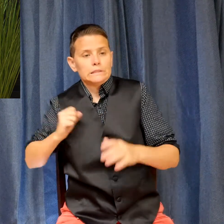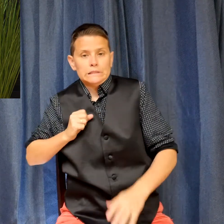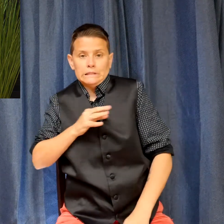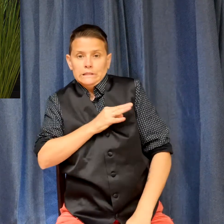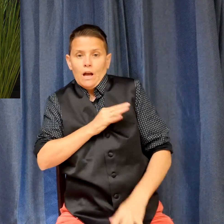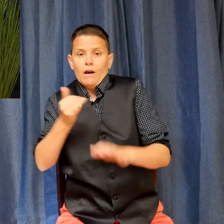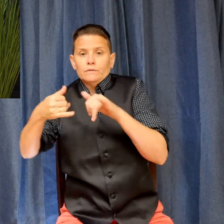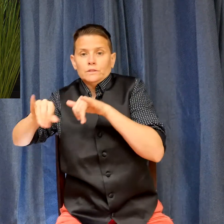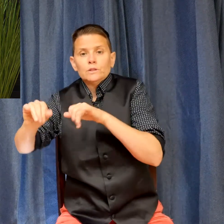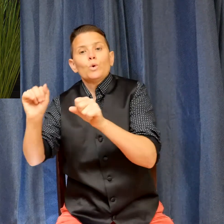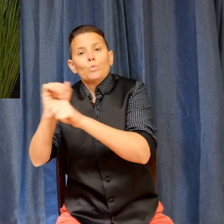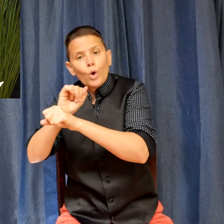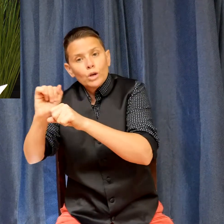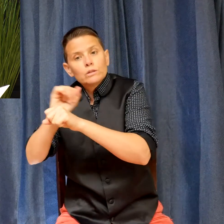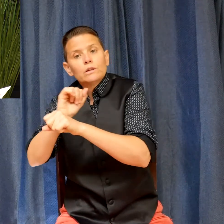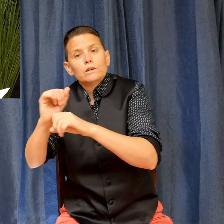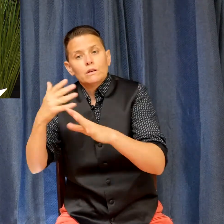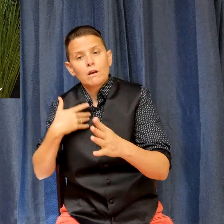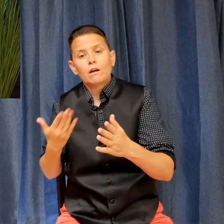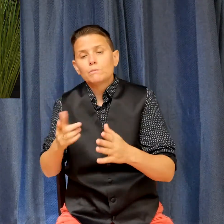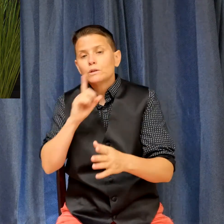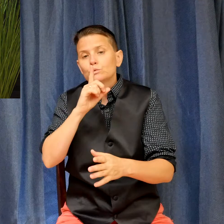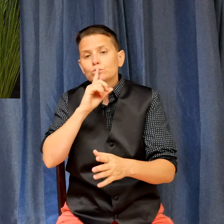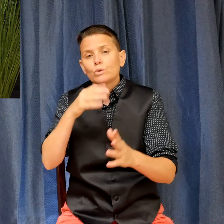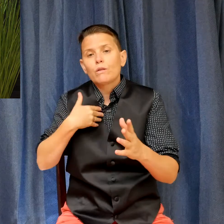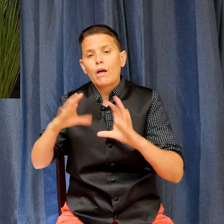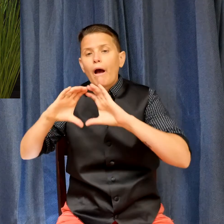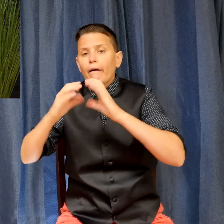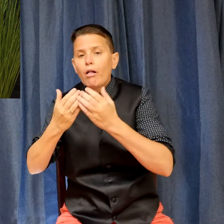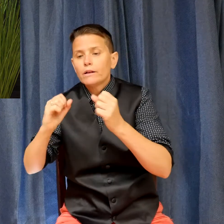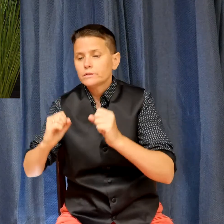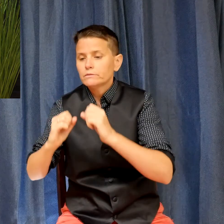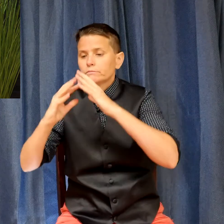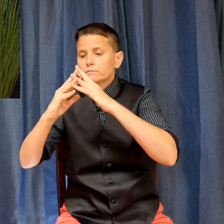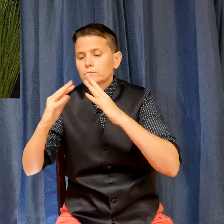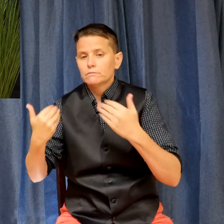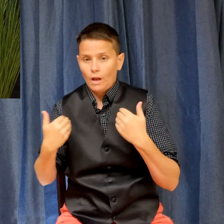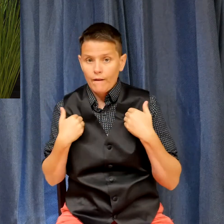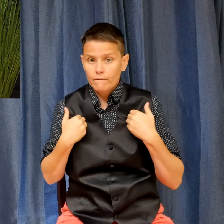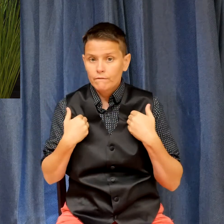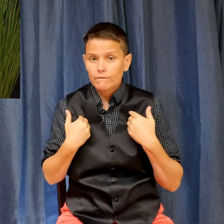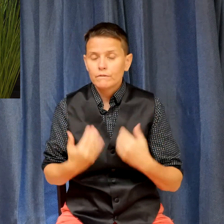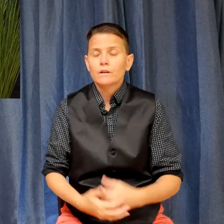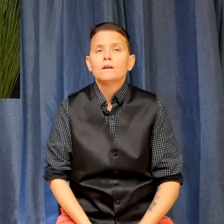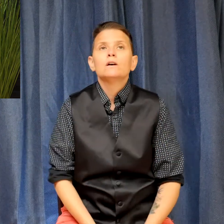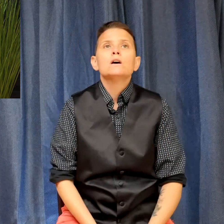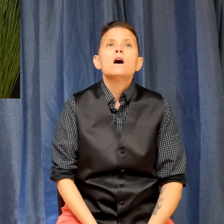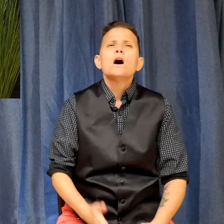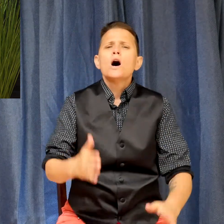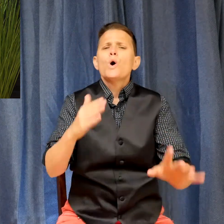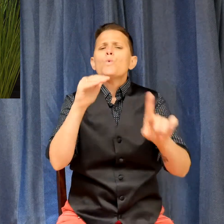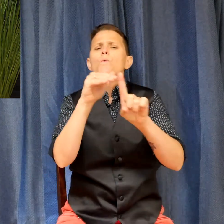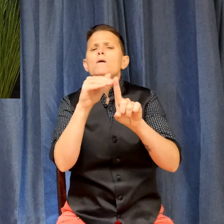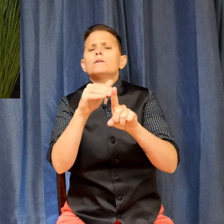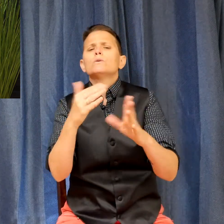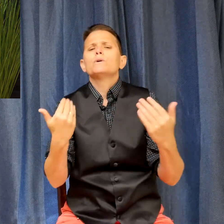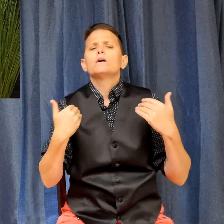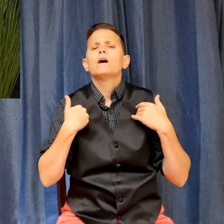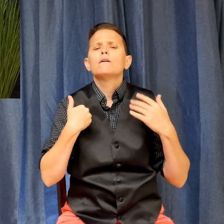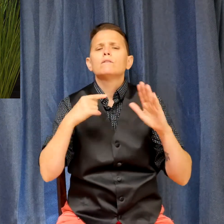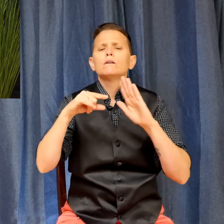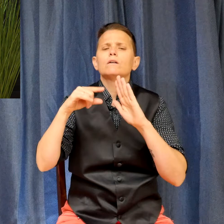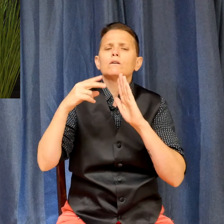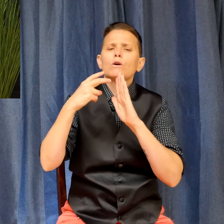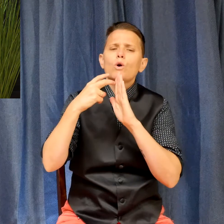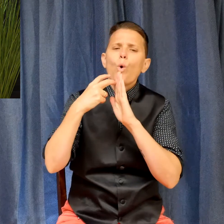make that possible. So thank you very much. And just a reminder, we're going to do the Going Deeper. I think